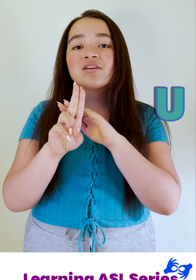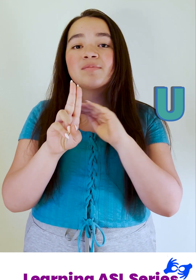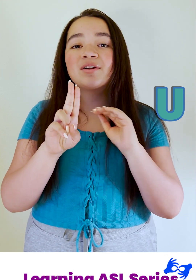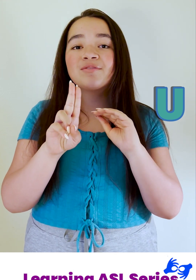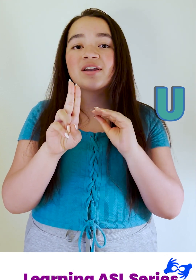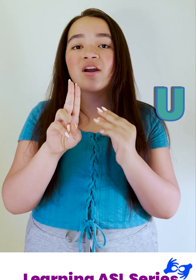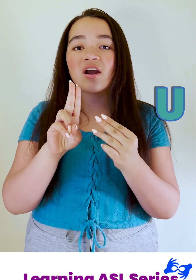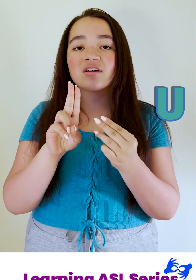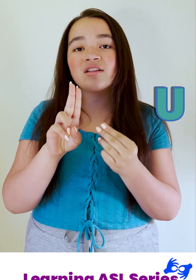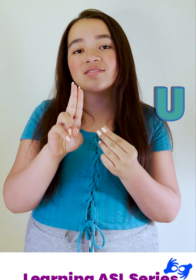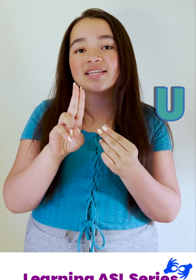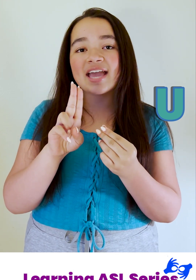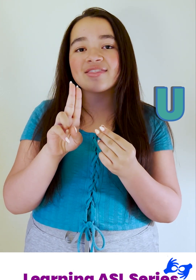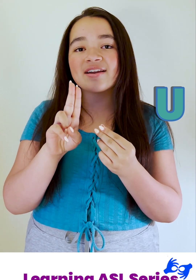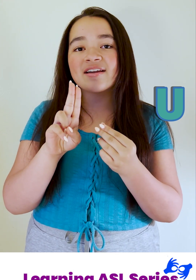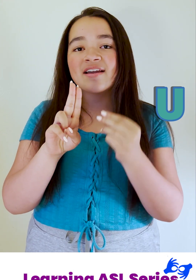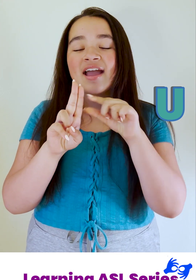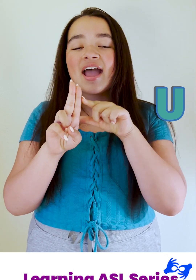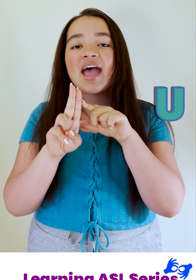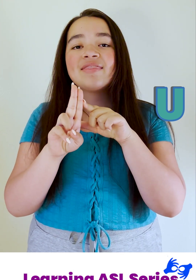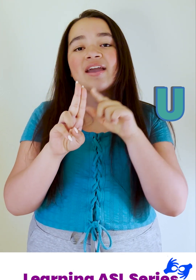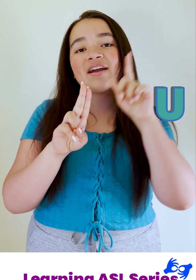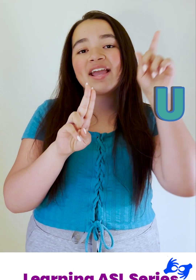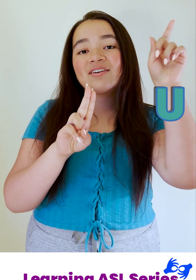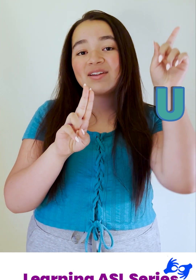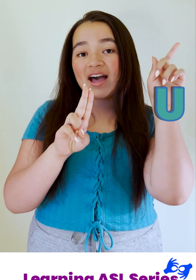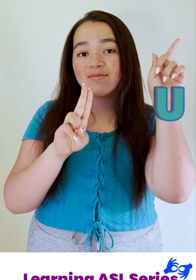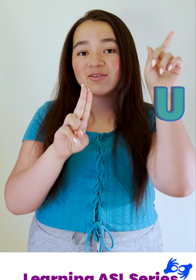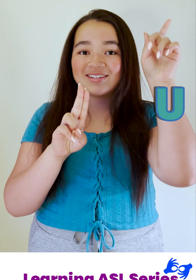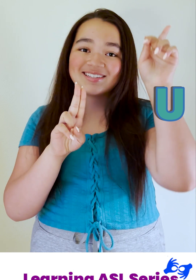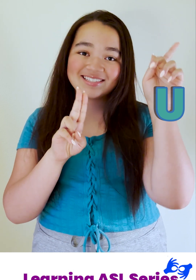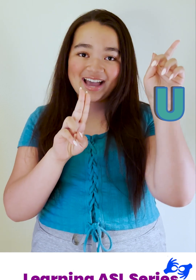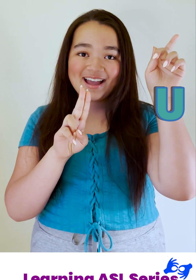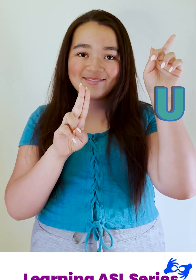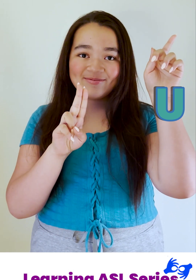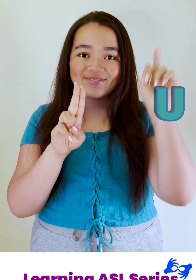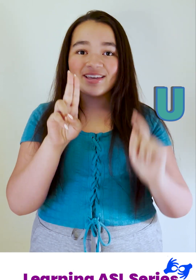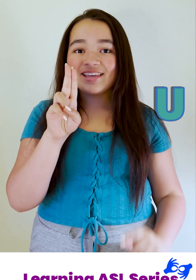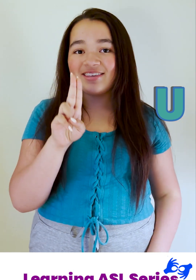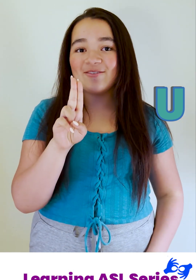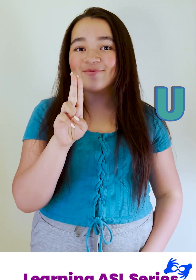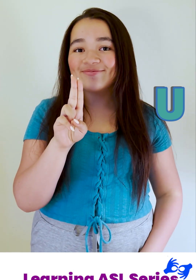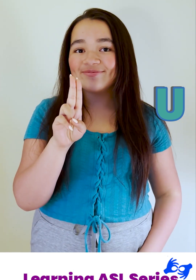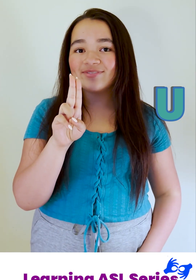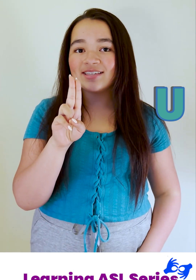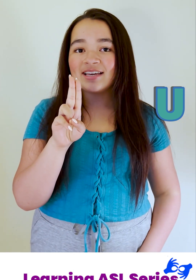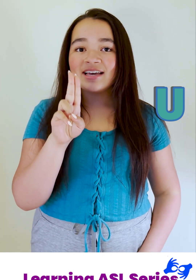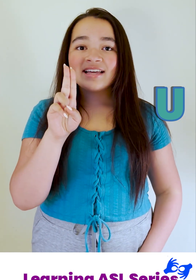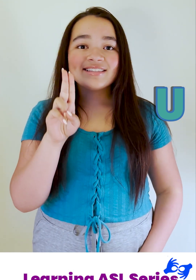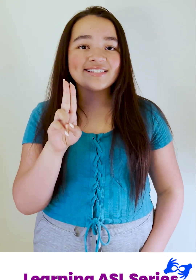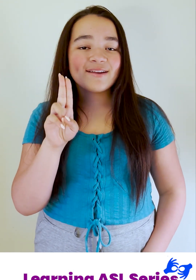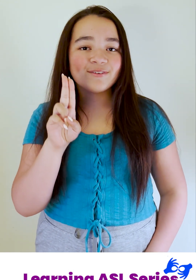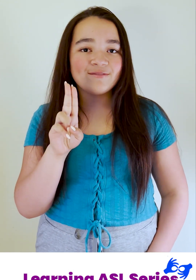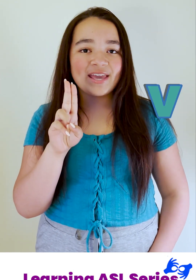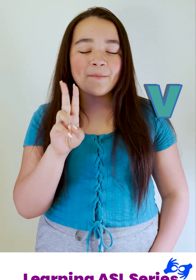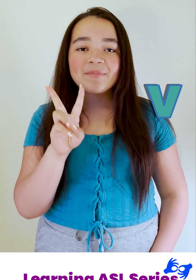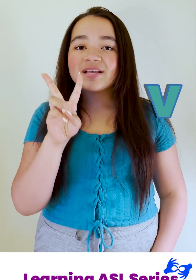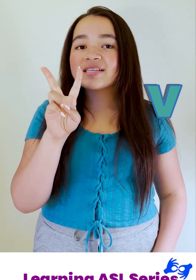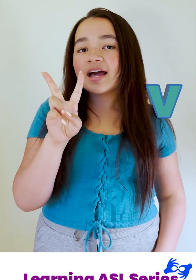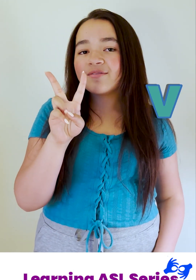middle finger are close together, and they are angled up towards the sky. U. The sign for V, it's kind of like if you